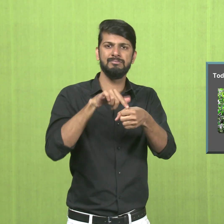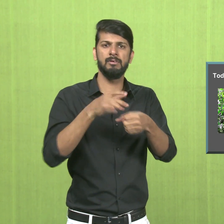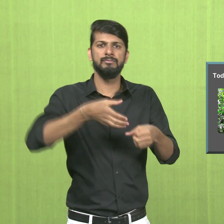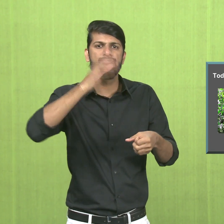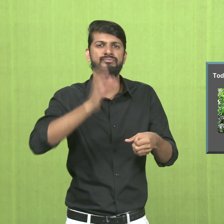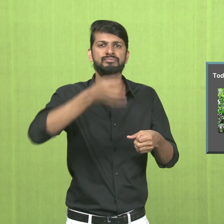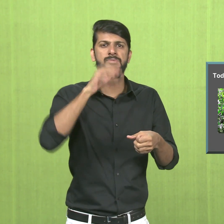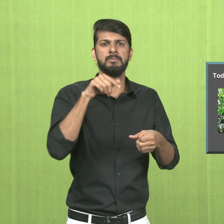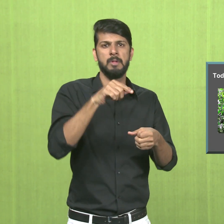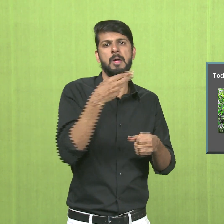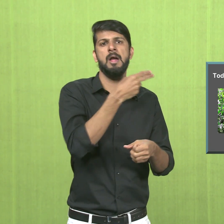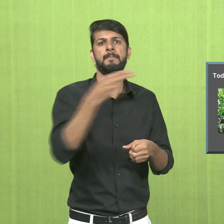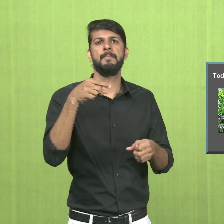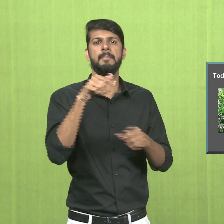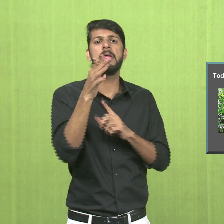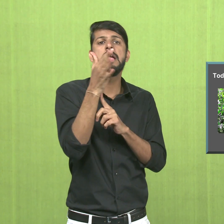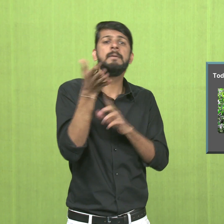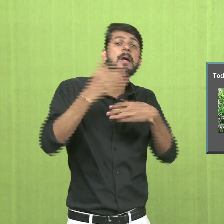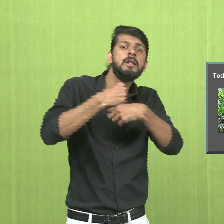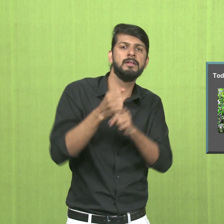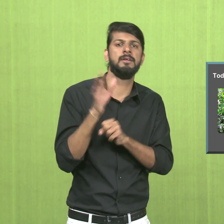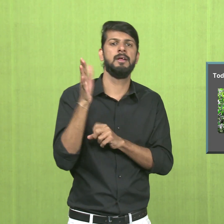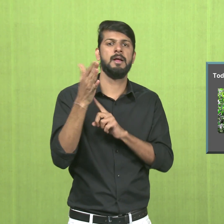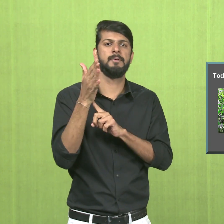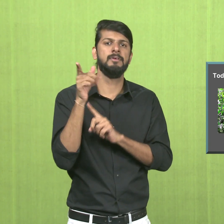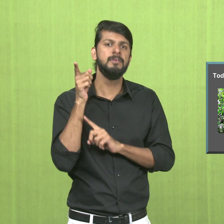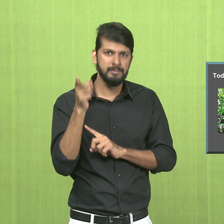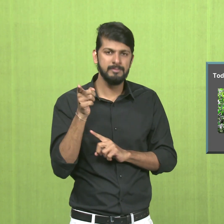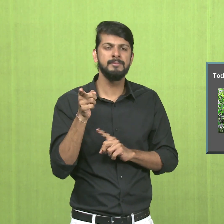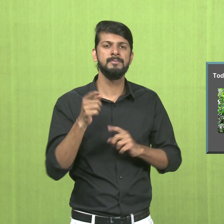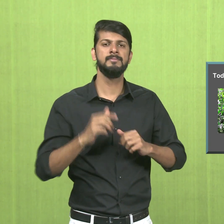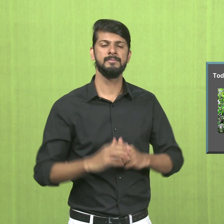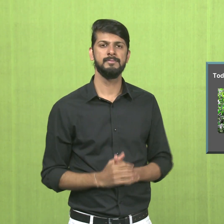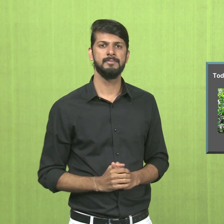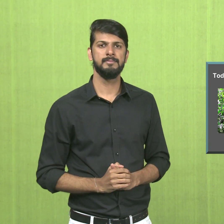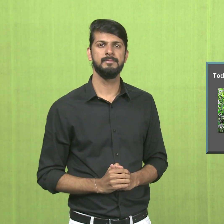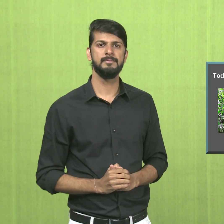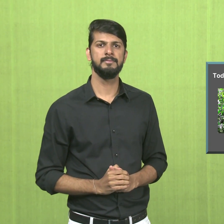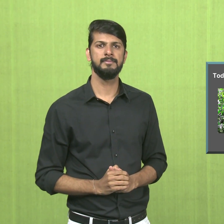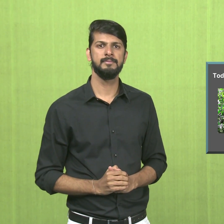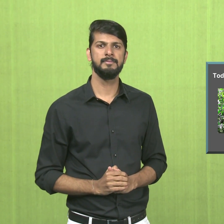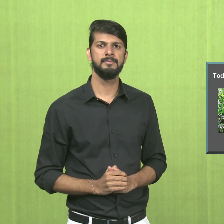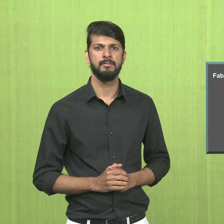stored and fermented and then it is used as an alcohol, comes from the vine, from the palm tree.